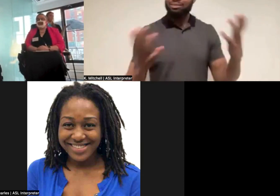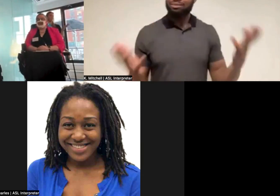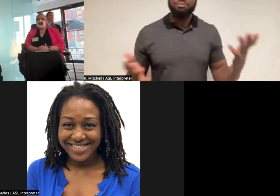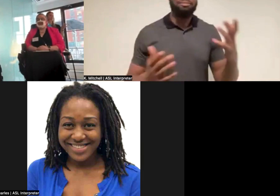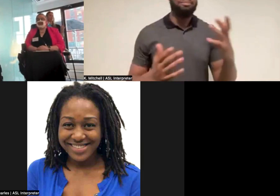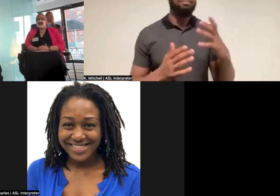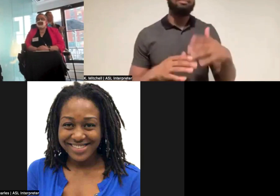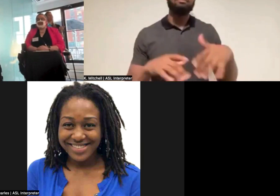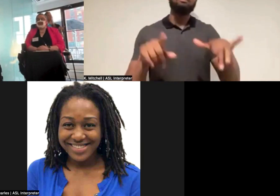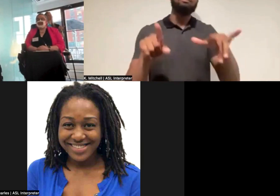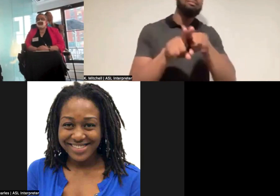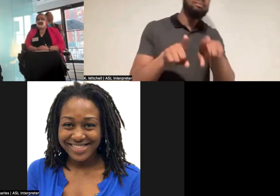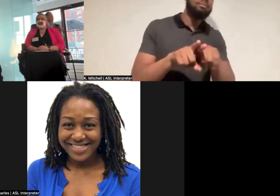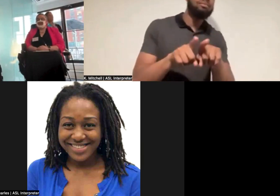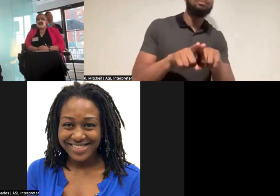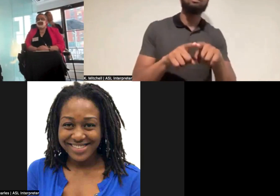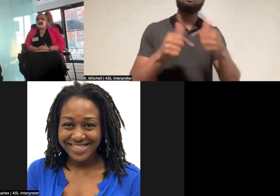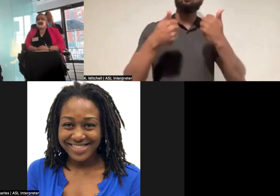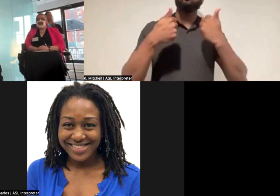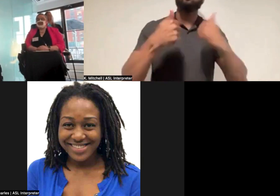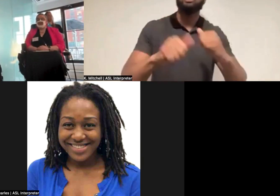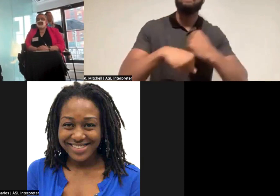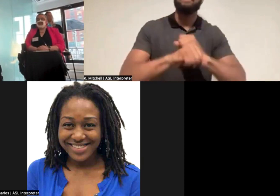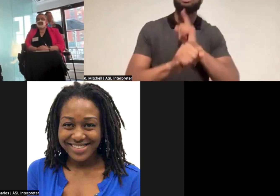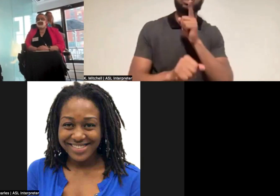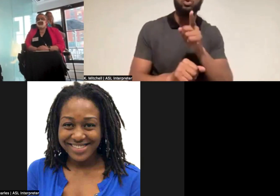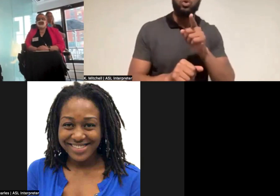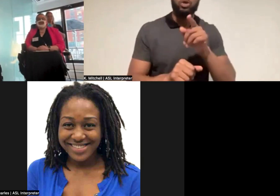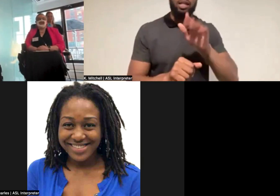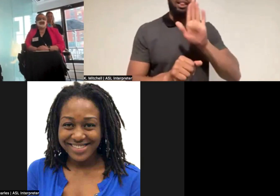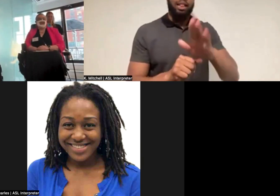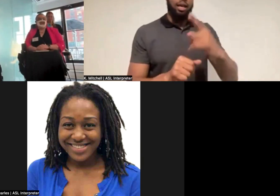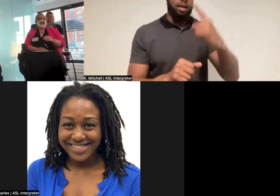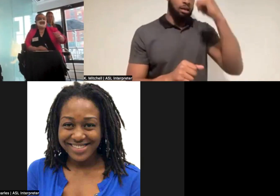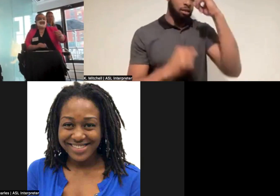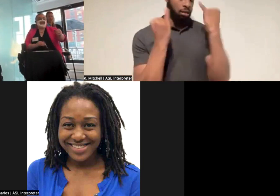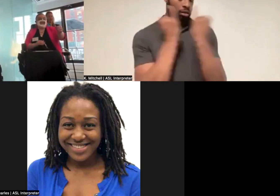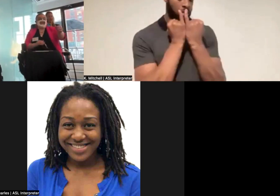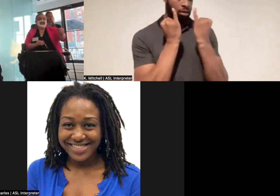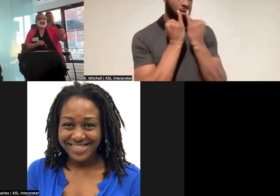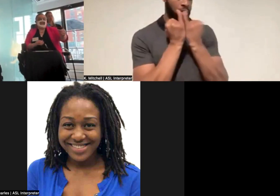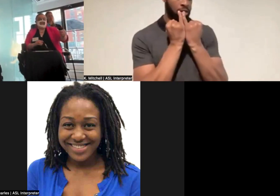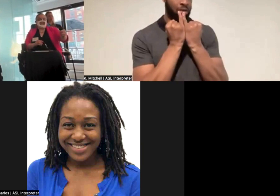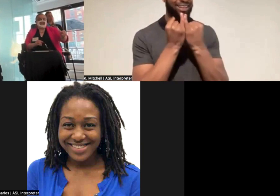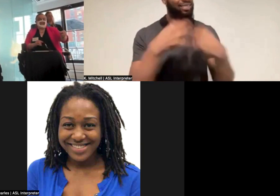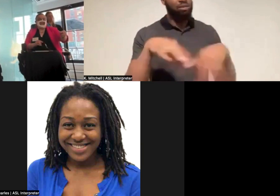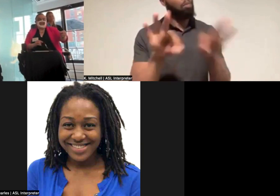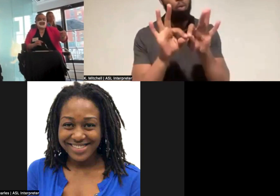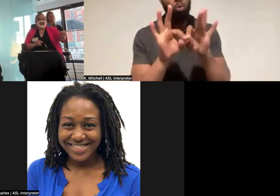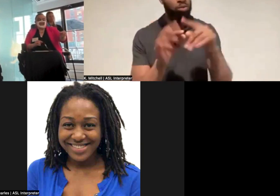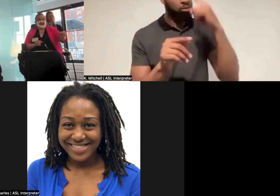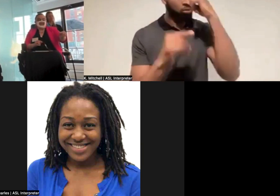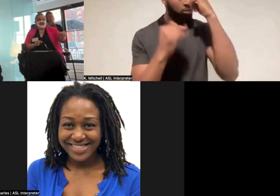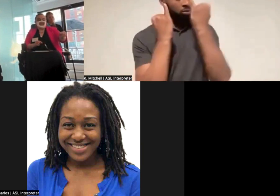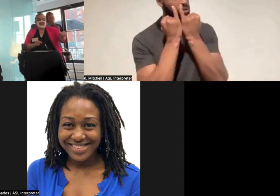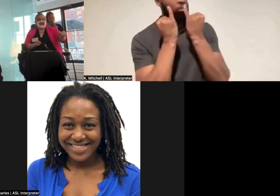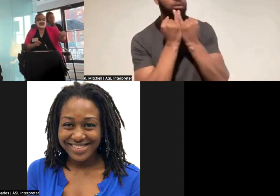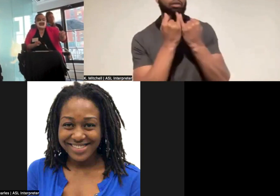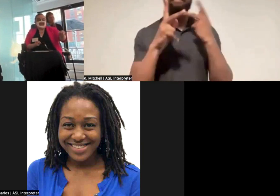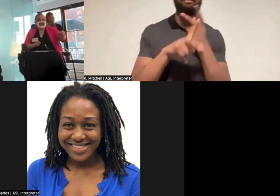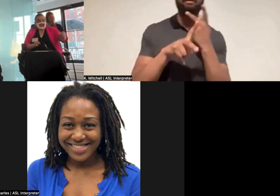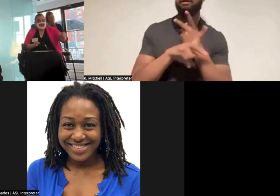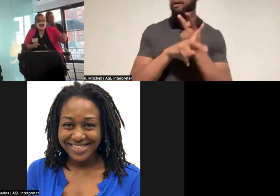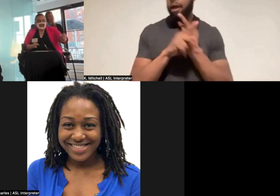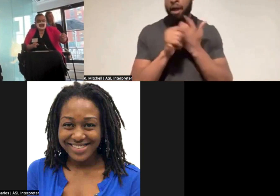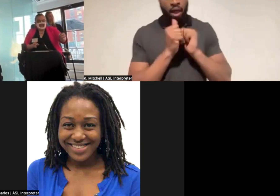try and make sure that you're protecting that internal dialogue. Because that at the end of the day is really what's gonna get you through it, is making